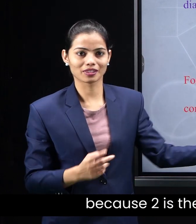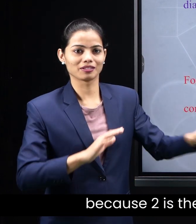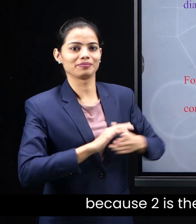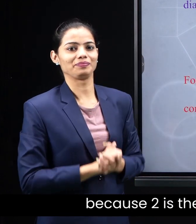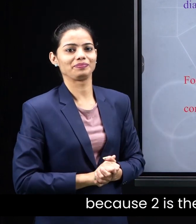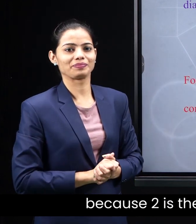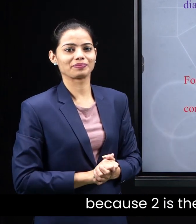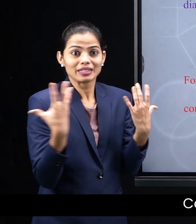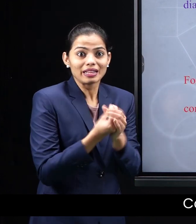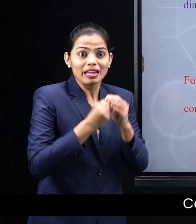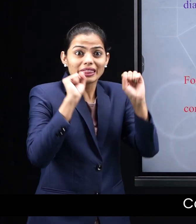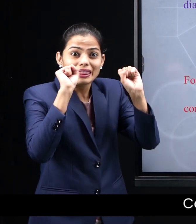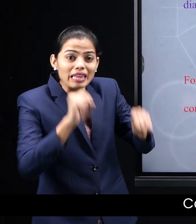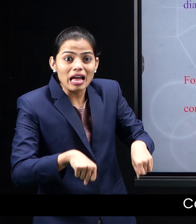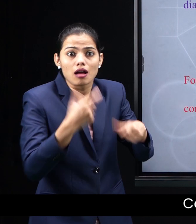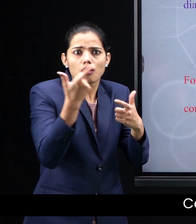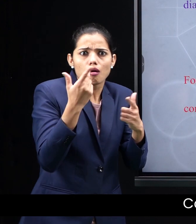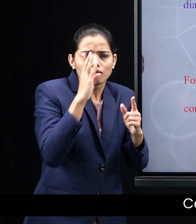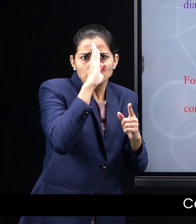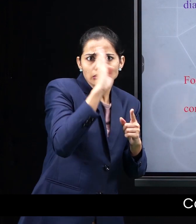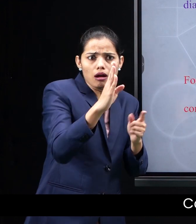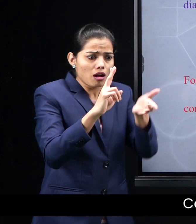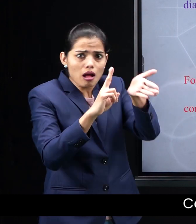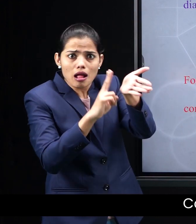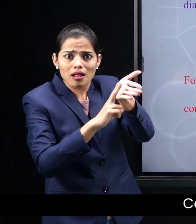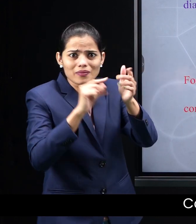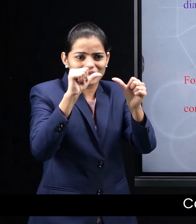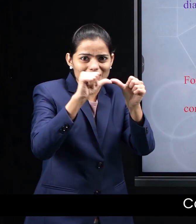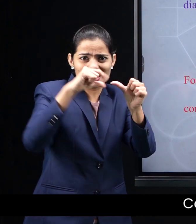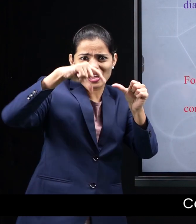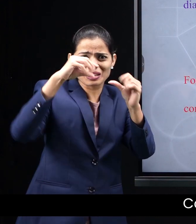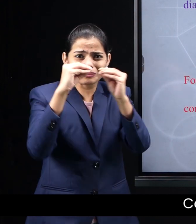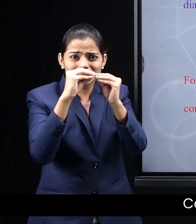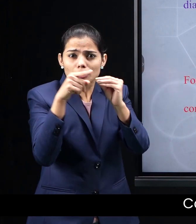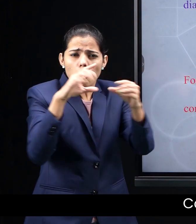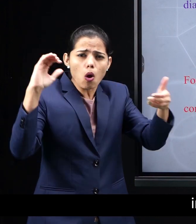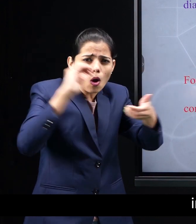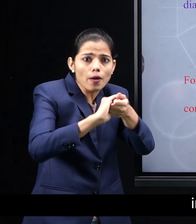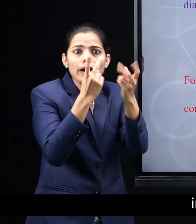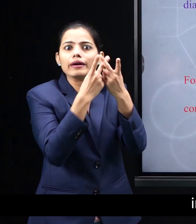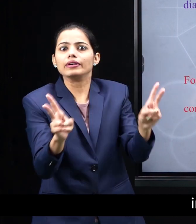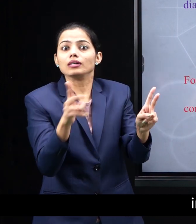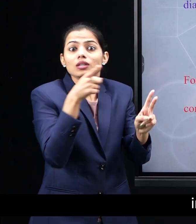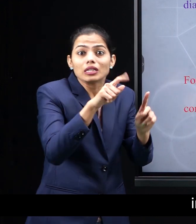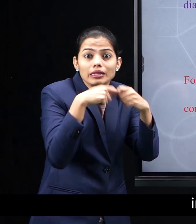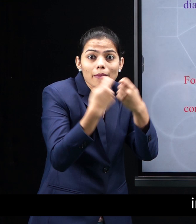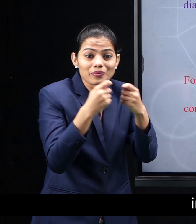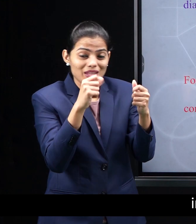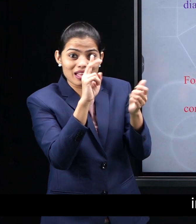A and B. Can we determine N of A intersection B in terms of N of A